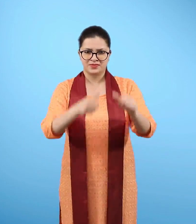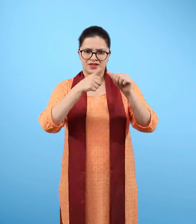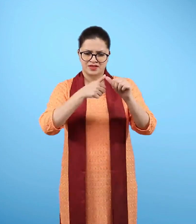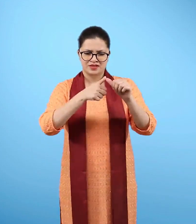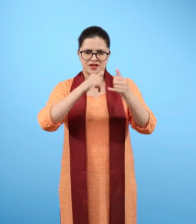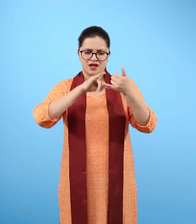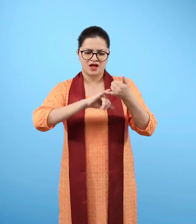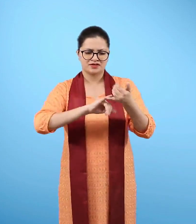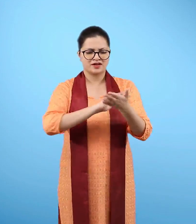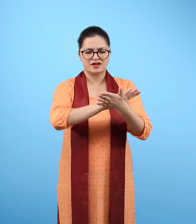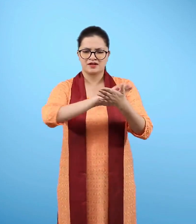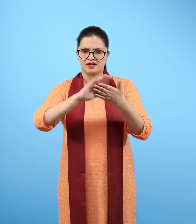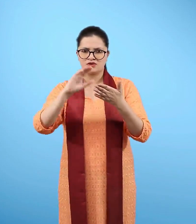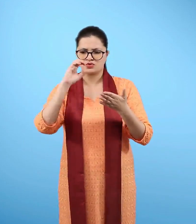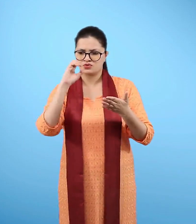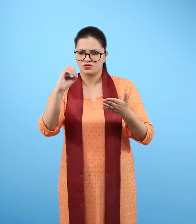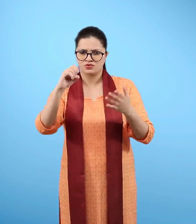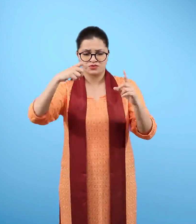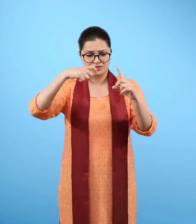Ashoka Road and Man Singh Road.